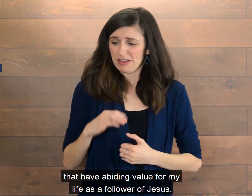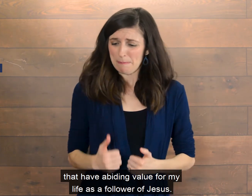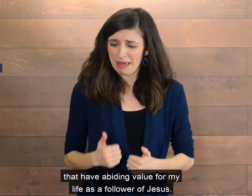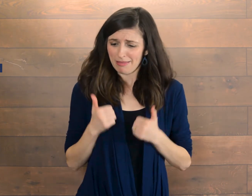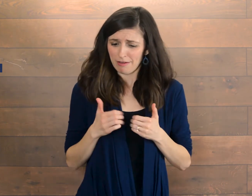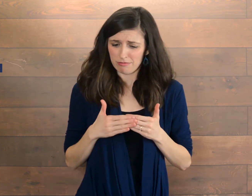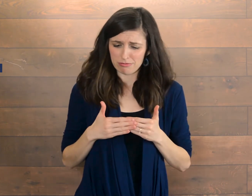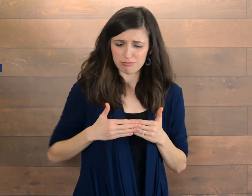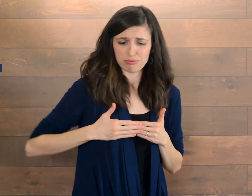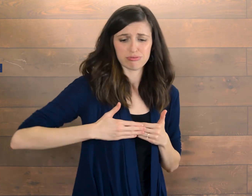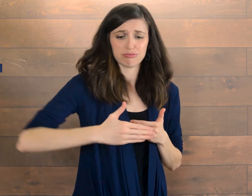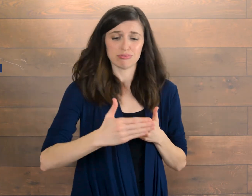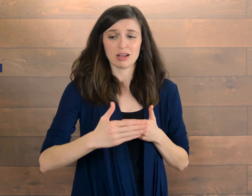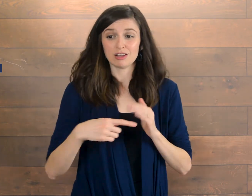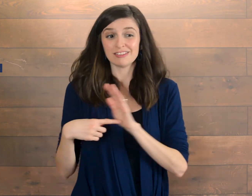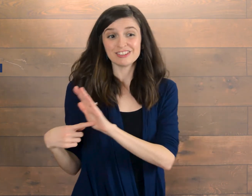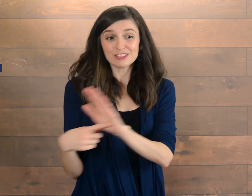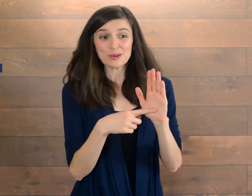of Jesus.